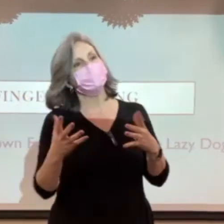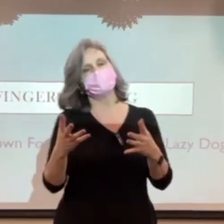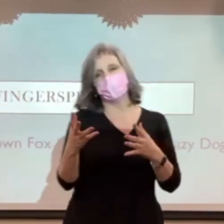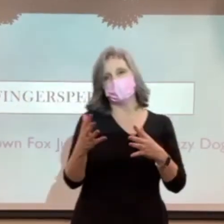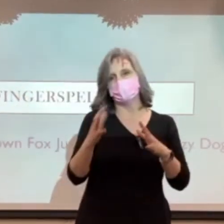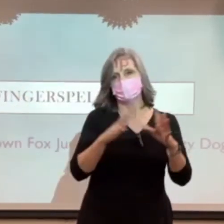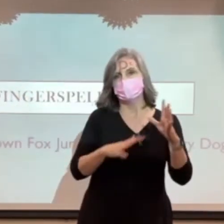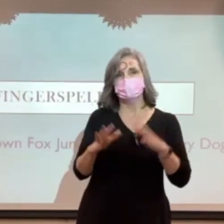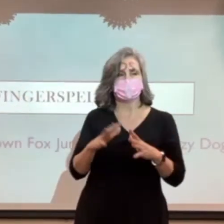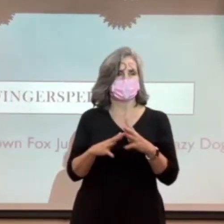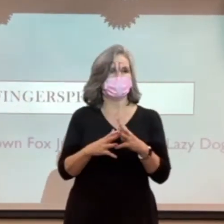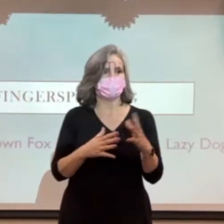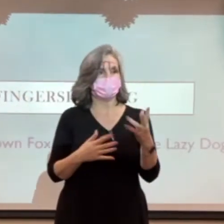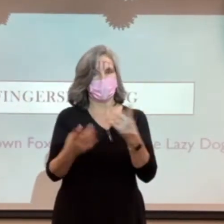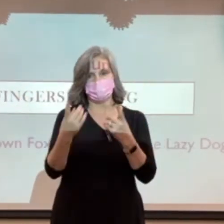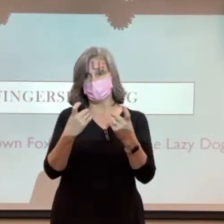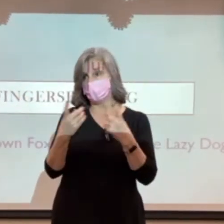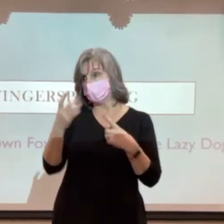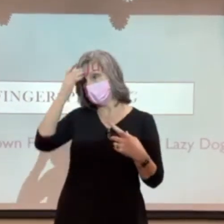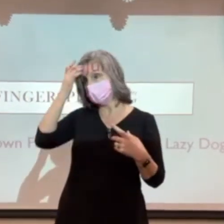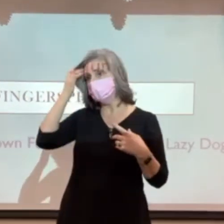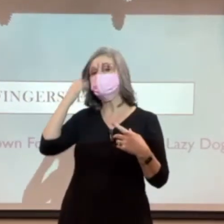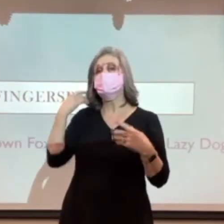I'd rather use this time maybe to ask me questions.